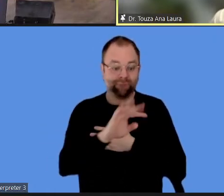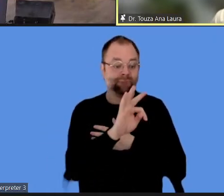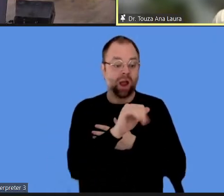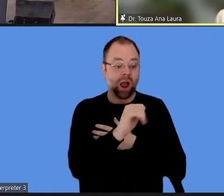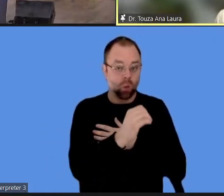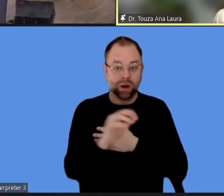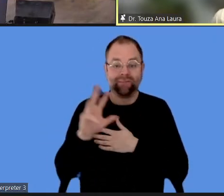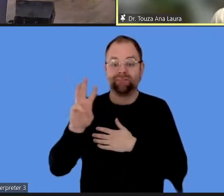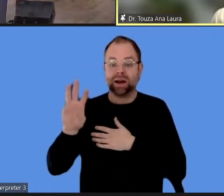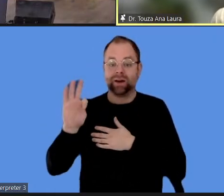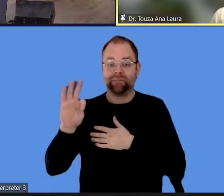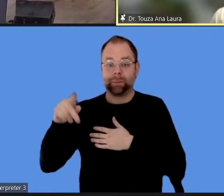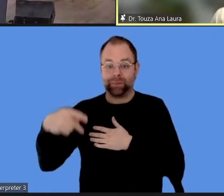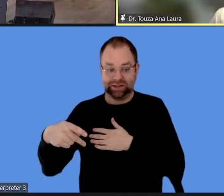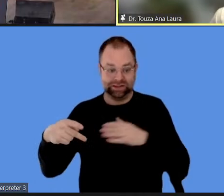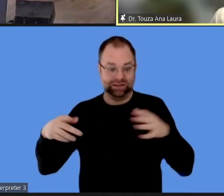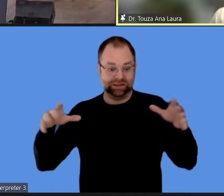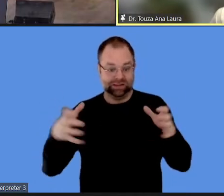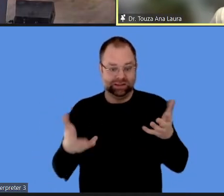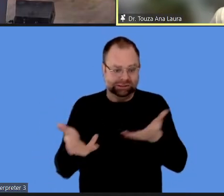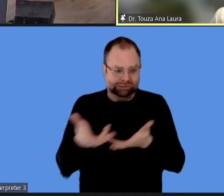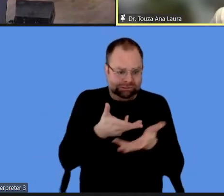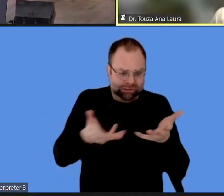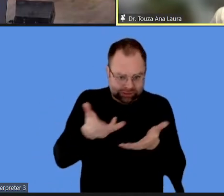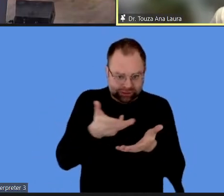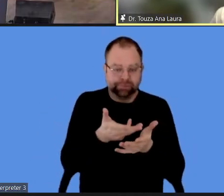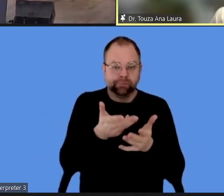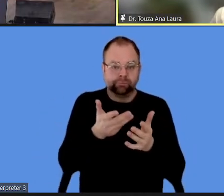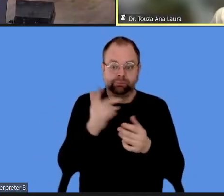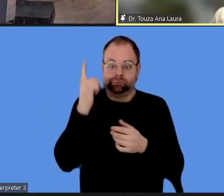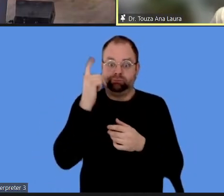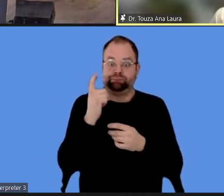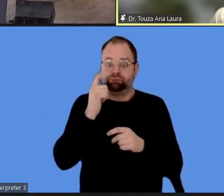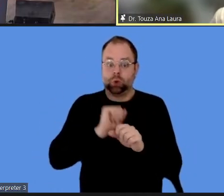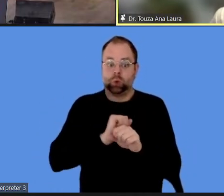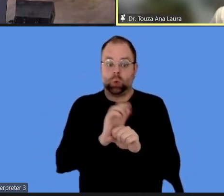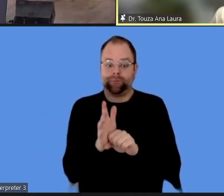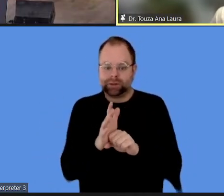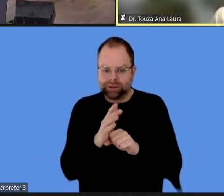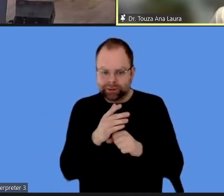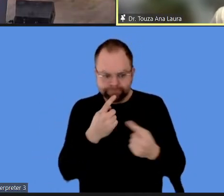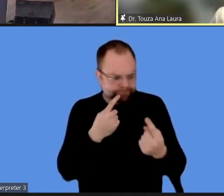on how to implement a food security assessment